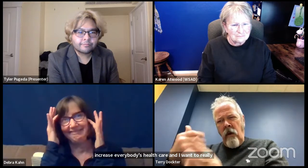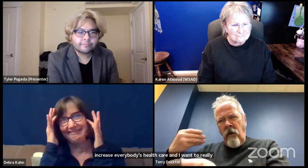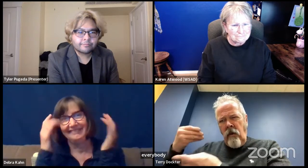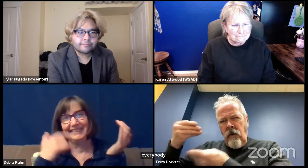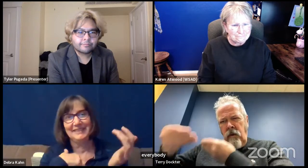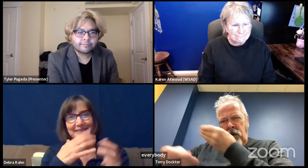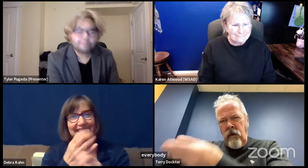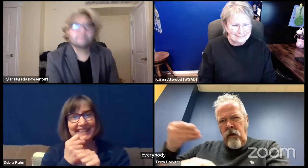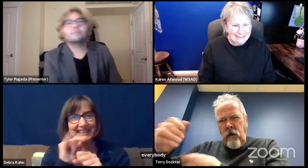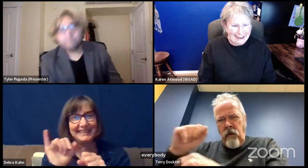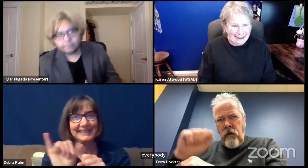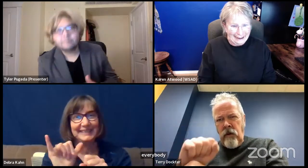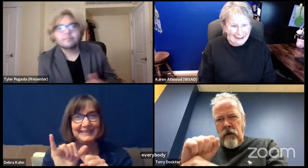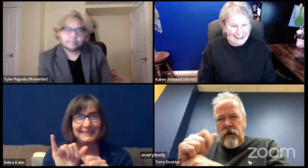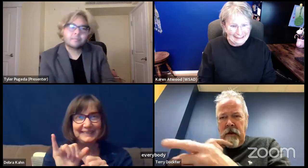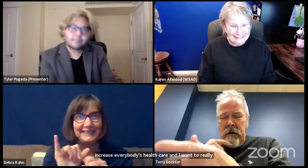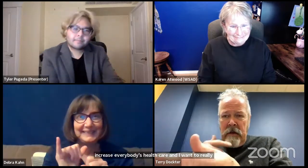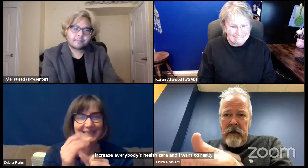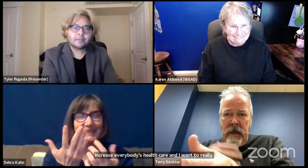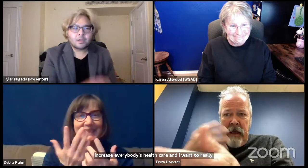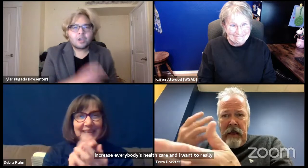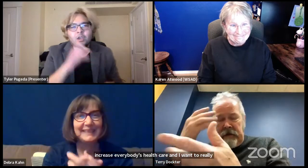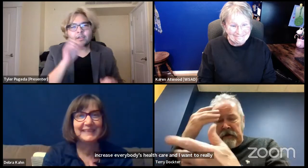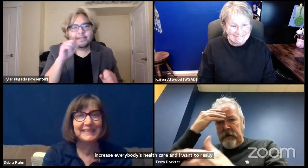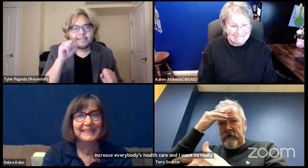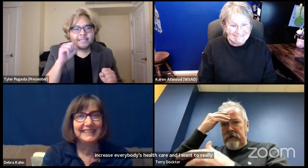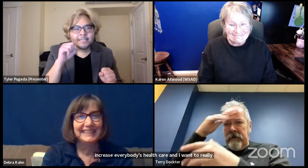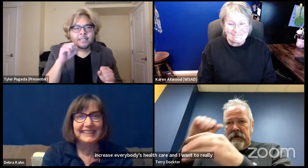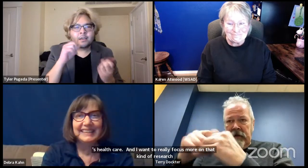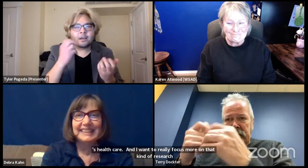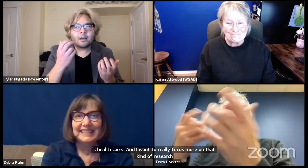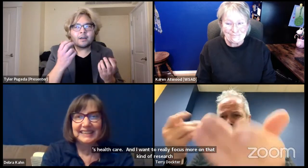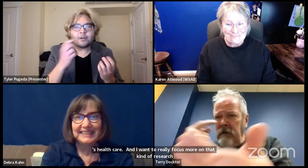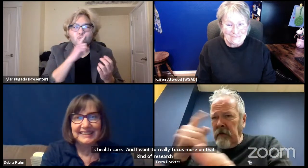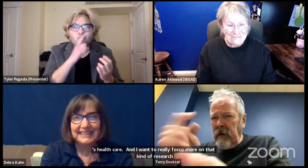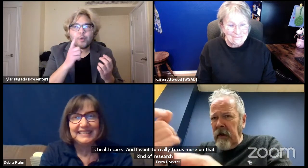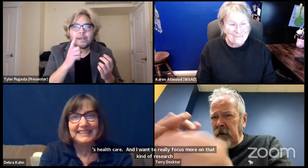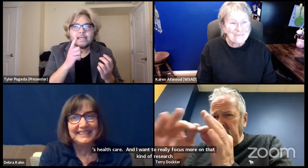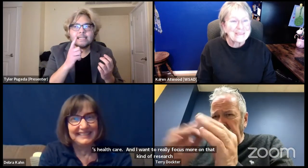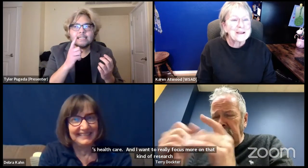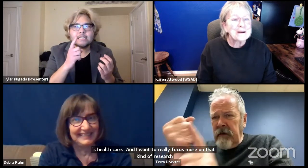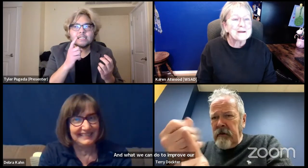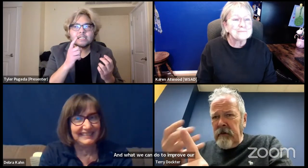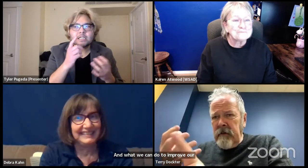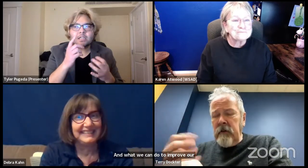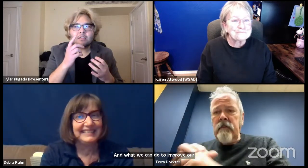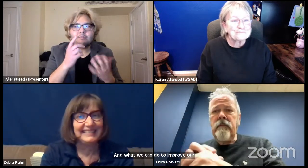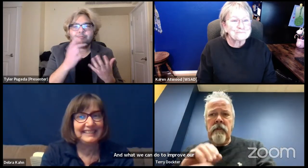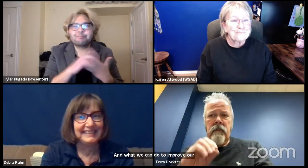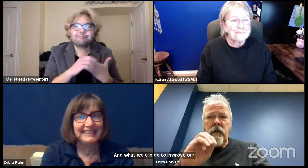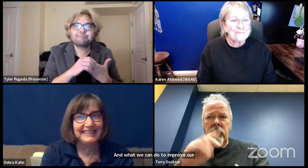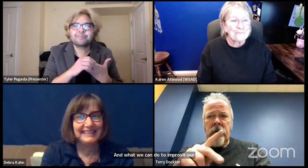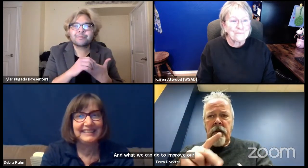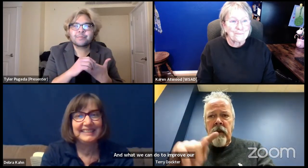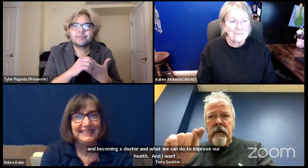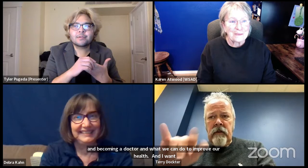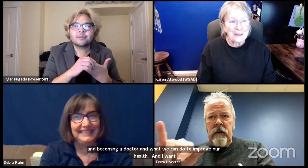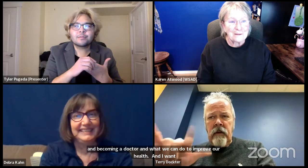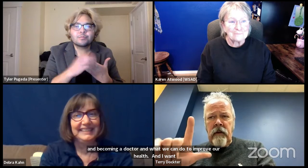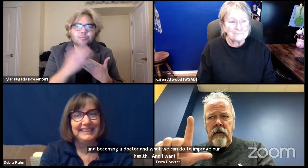flag. Okay, because now I'm kind of concerned that, I'm falling victim to it as well.